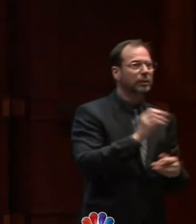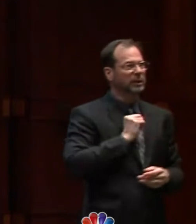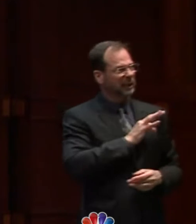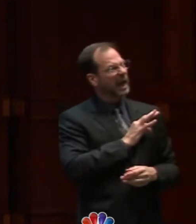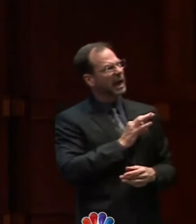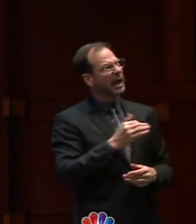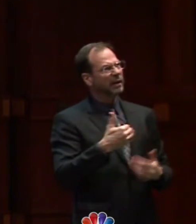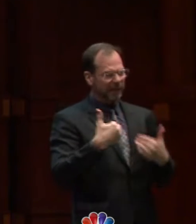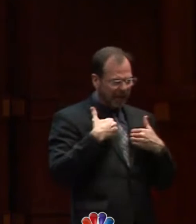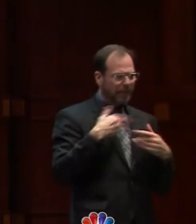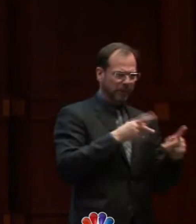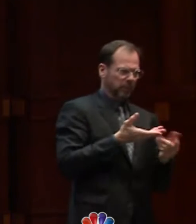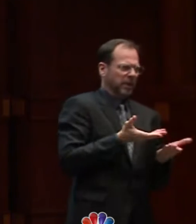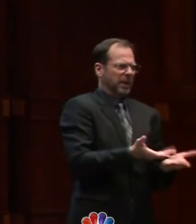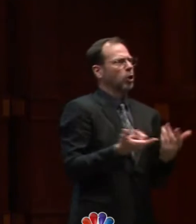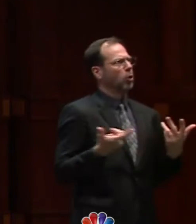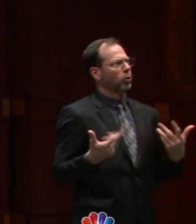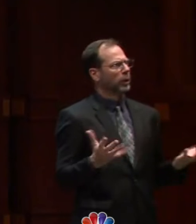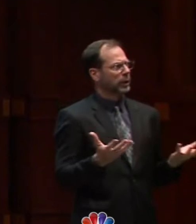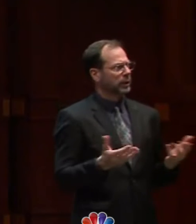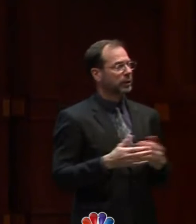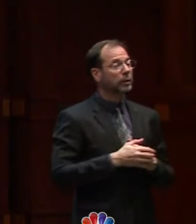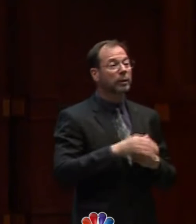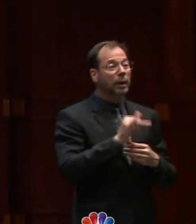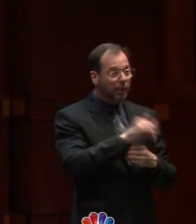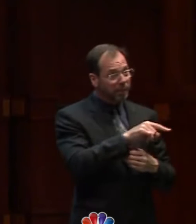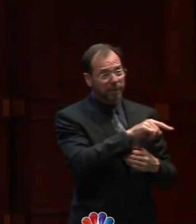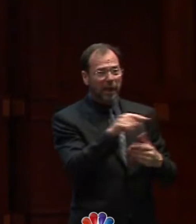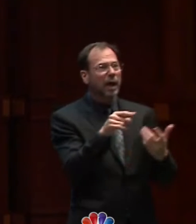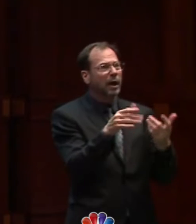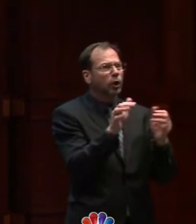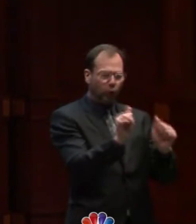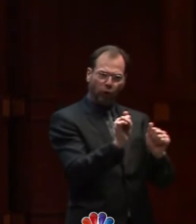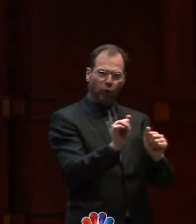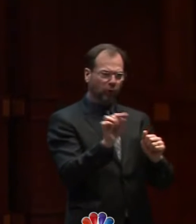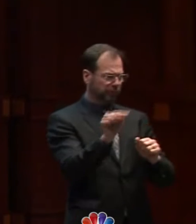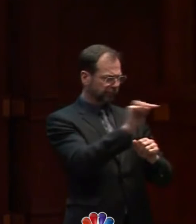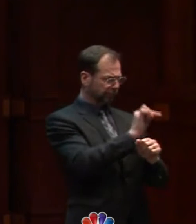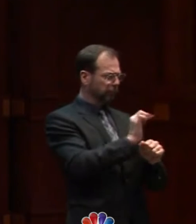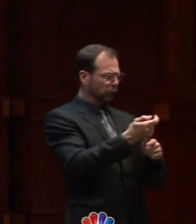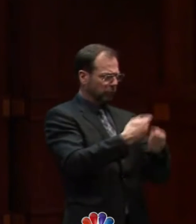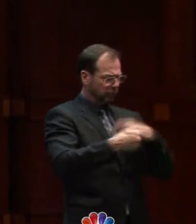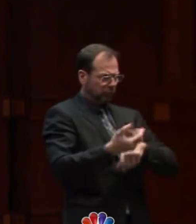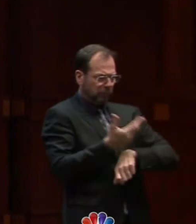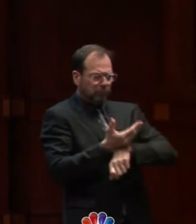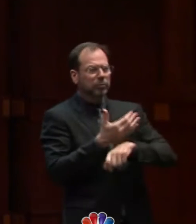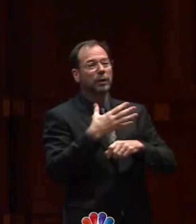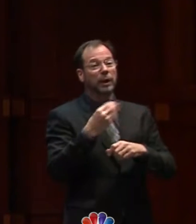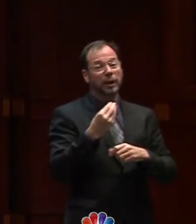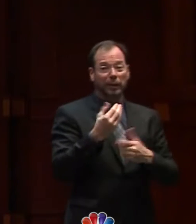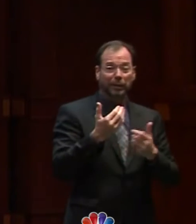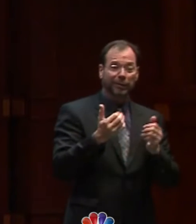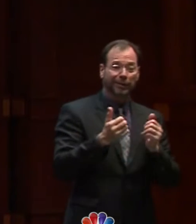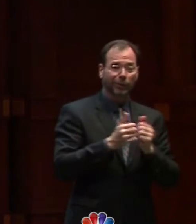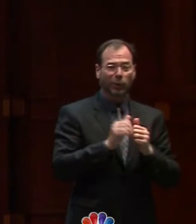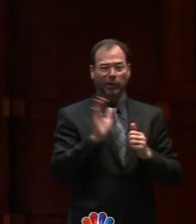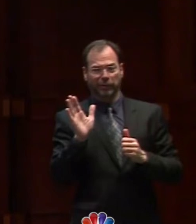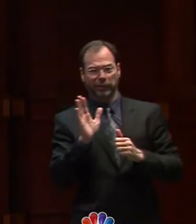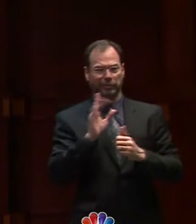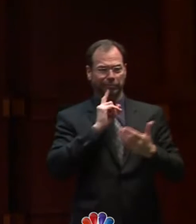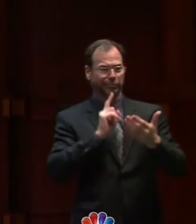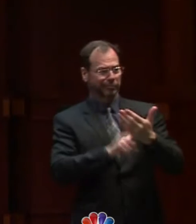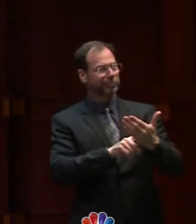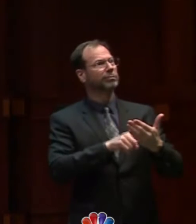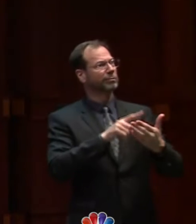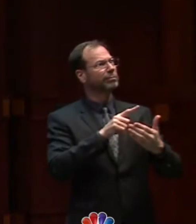is there also. And so those are things that can be done. And by virtue of some regulatory relief that was